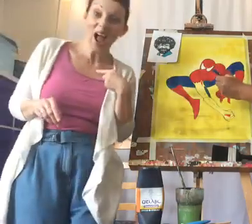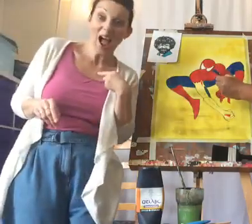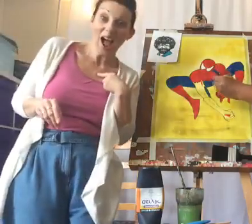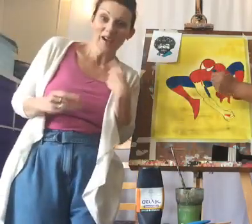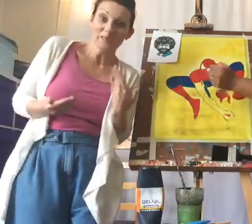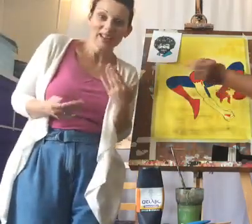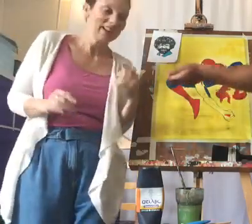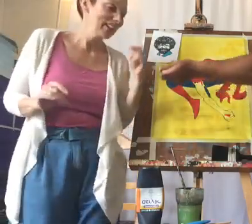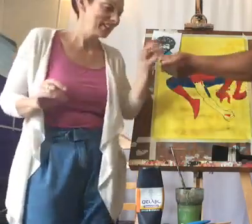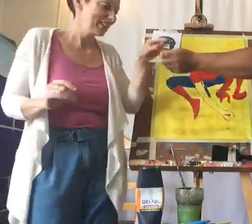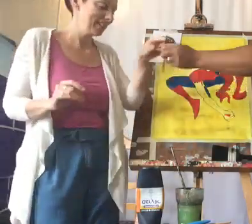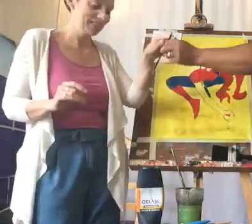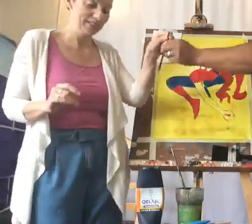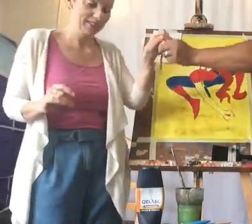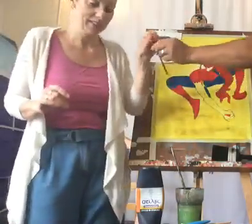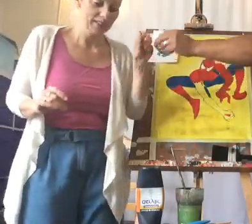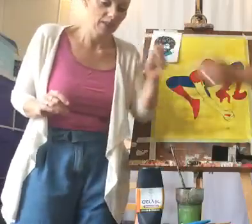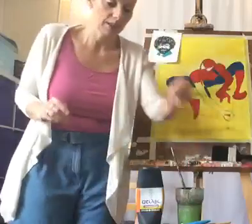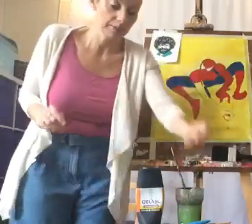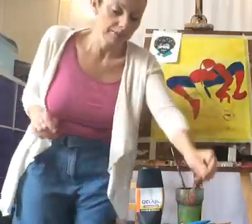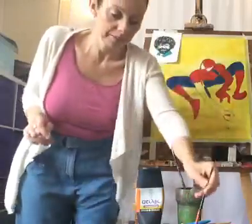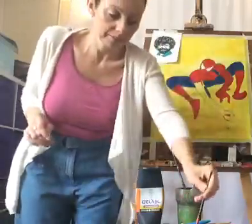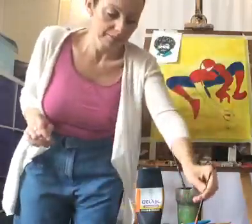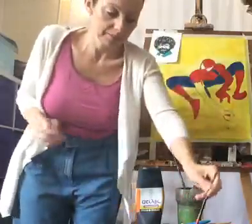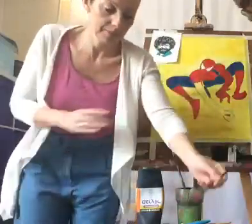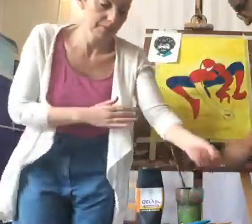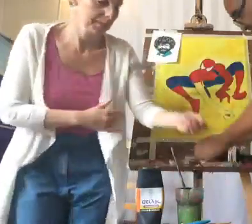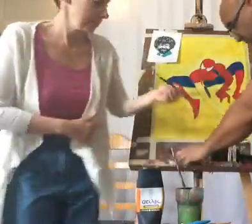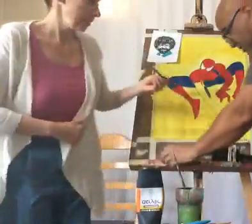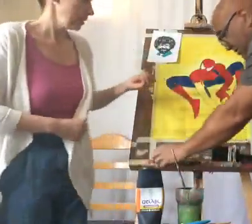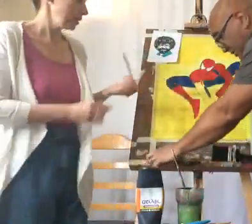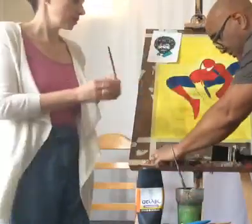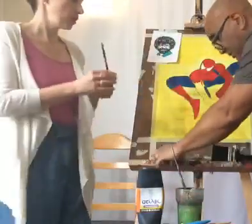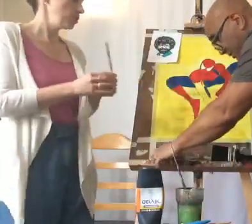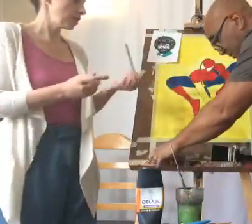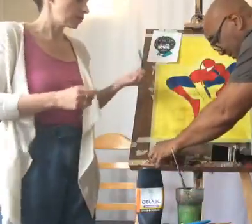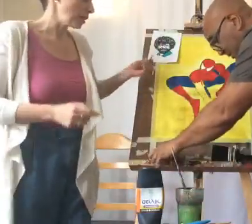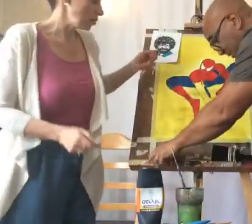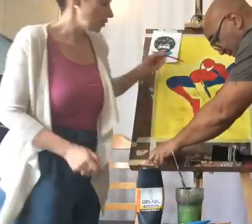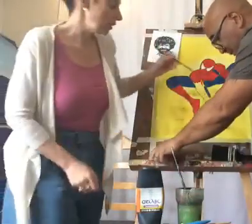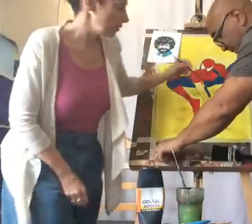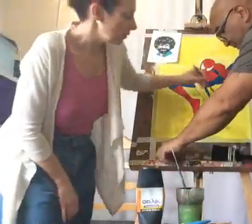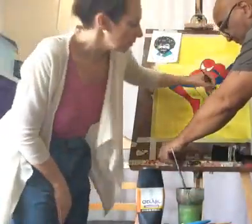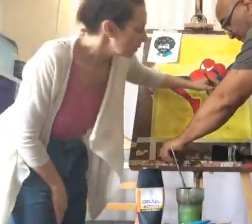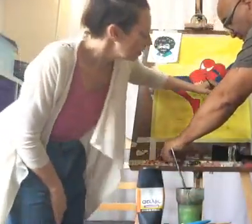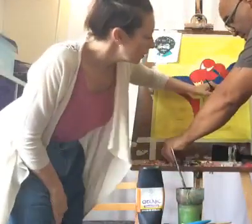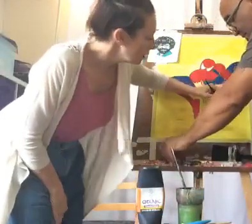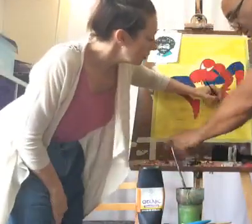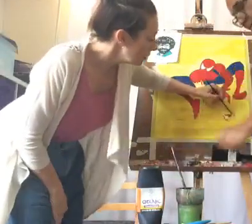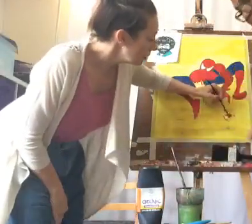painting. Go. Okay, I'm going to get another brush and do. so you can explain what you're doing then.